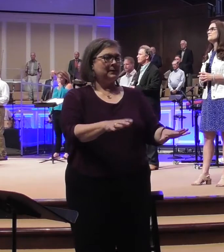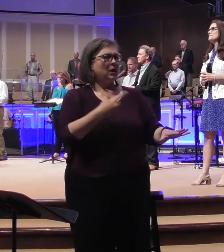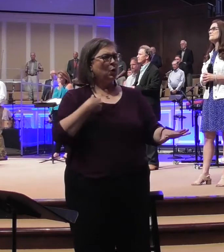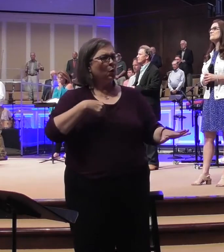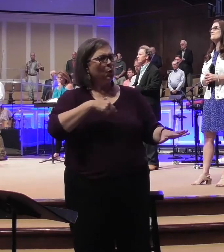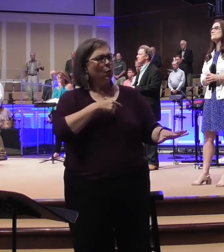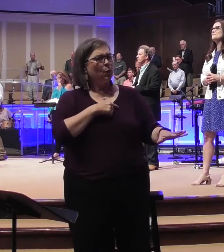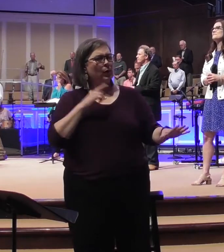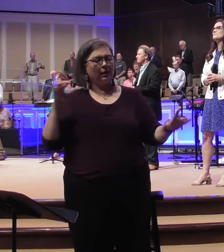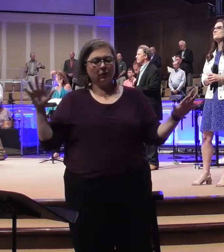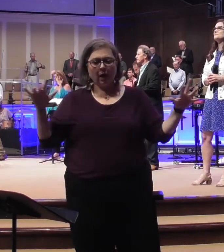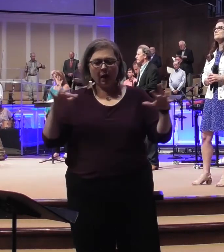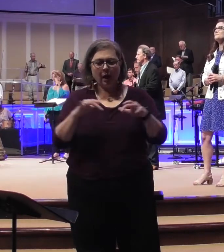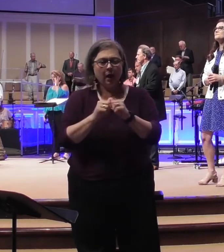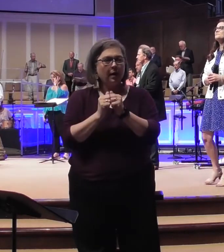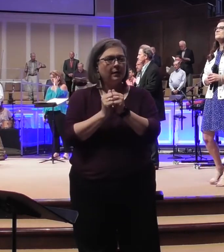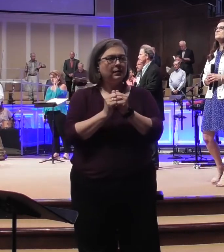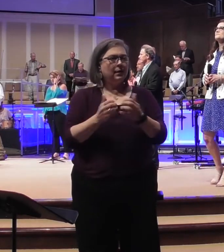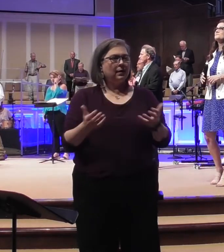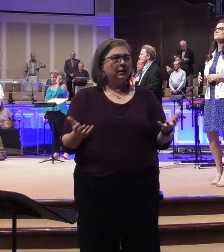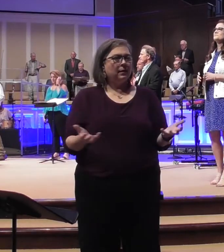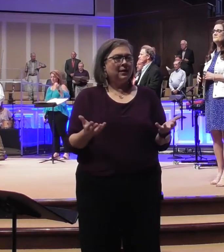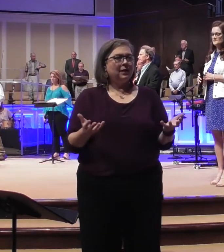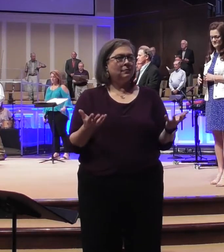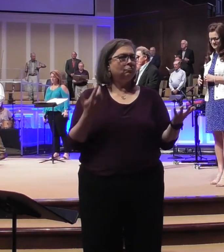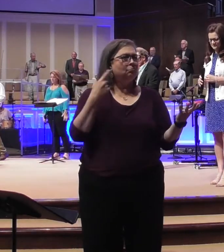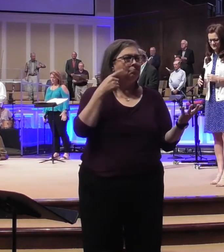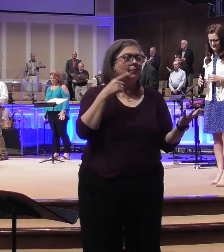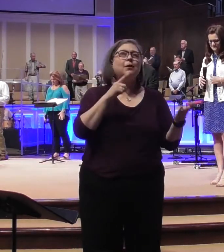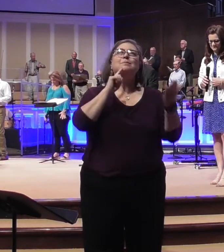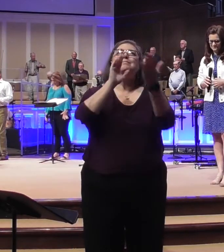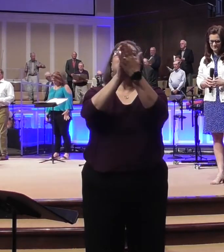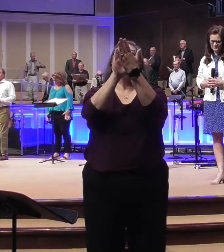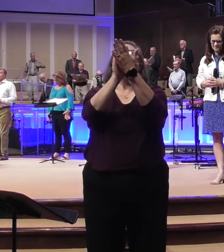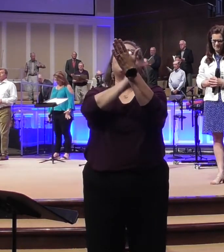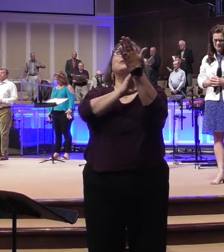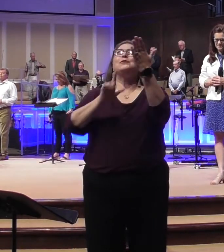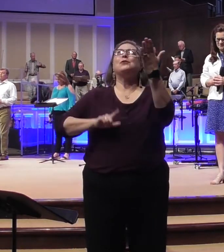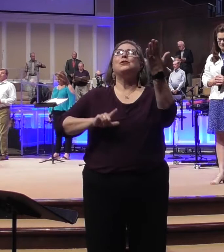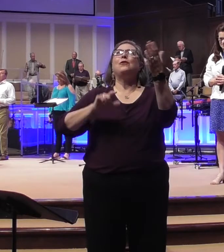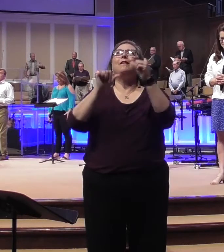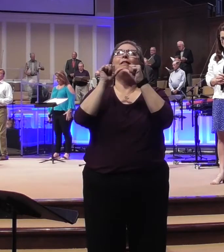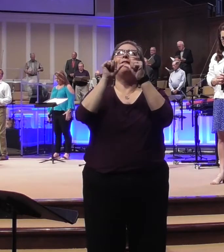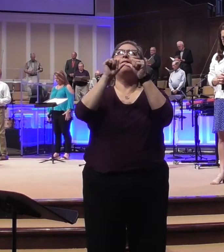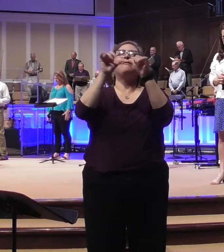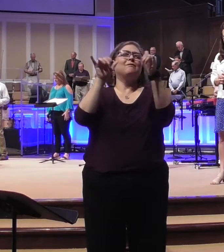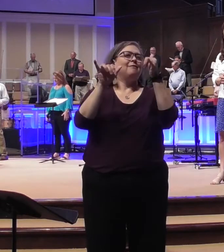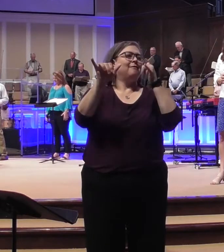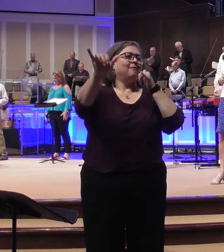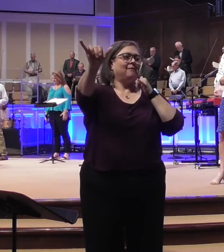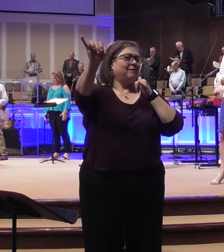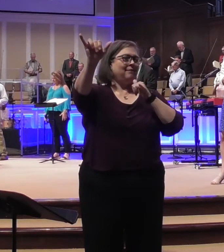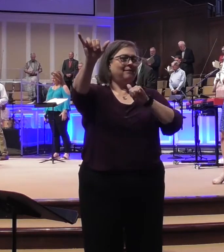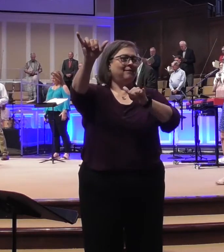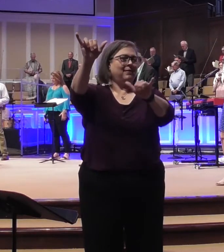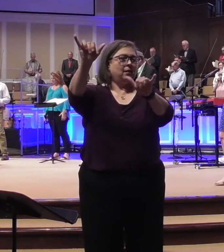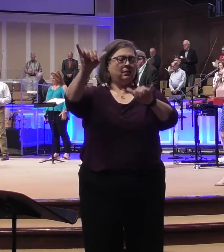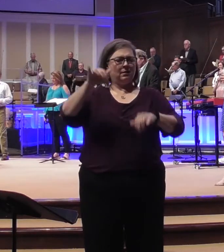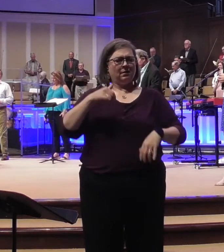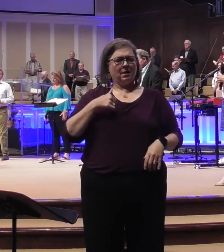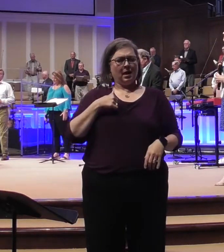This place to praise the Lord our God for endless days. You say, John, I won't live